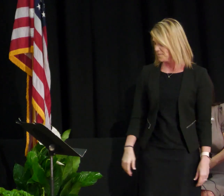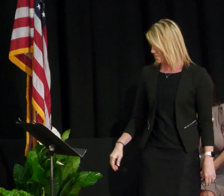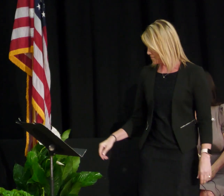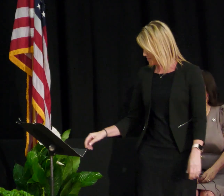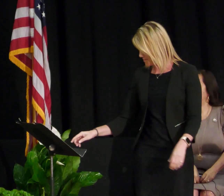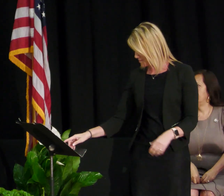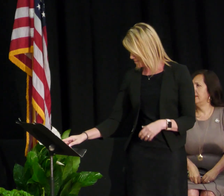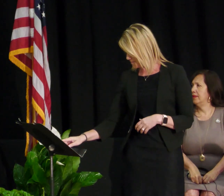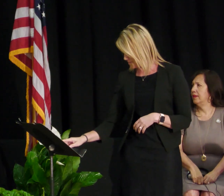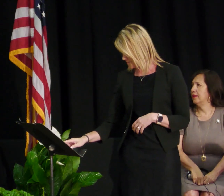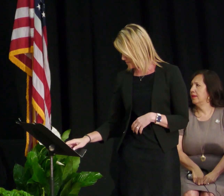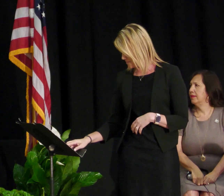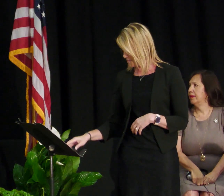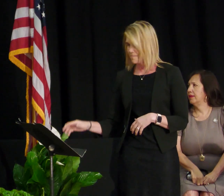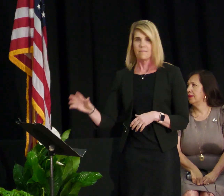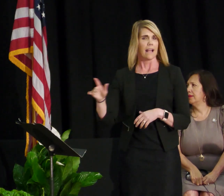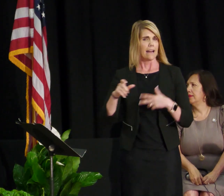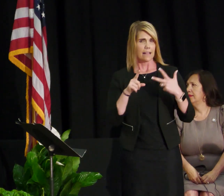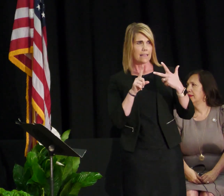Thank you for your support, Martin.